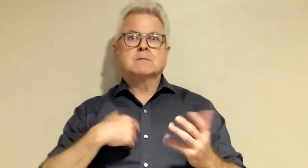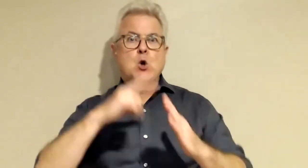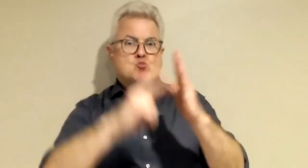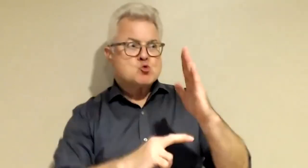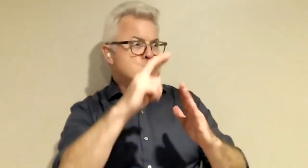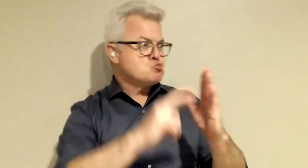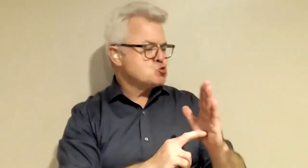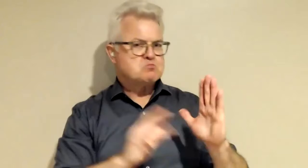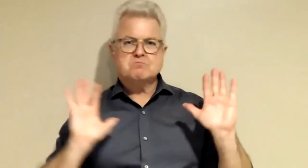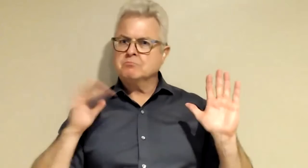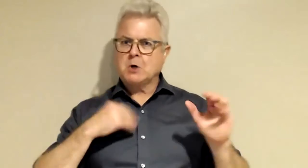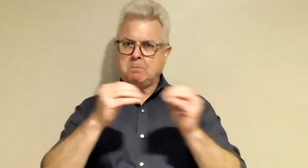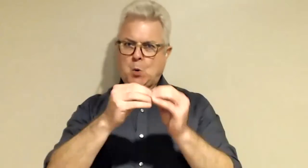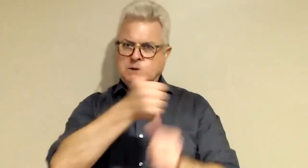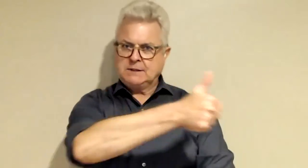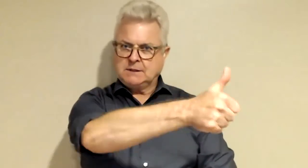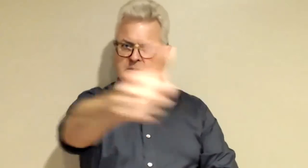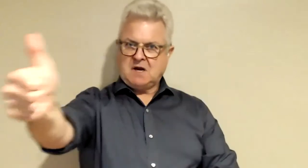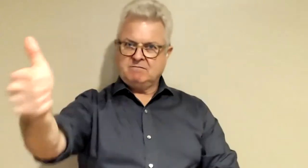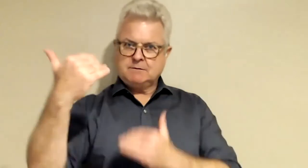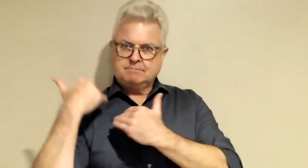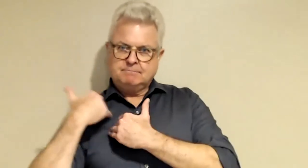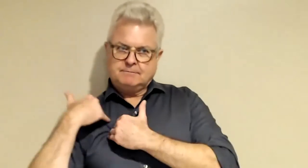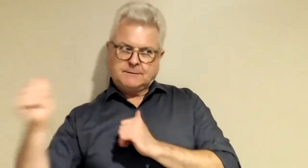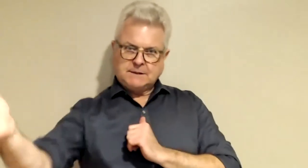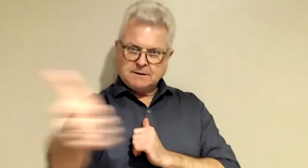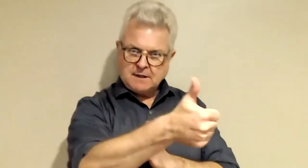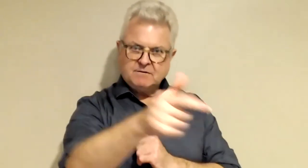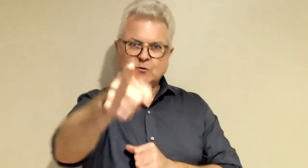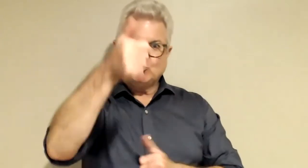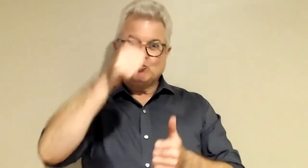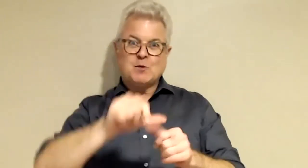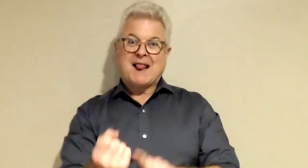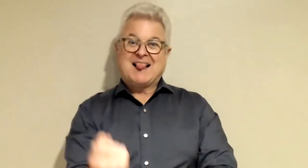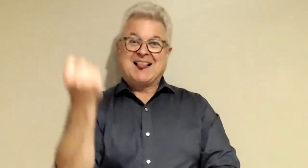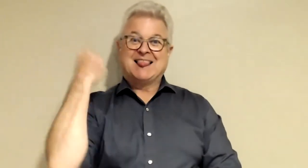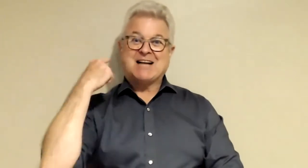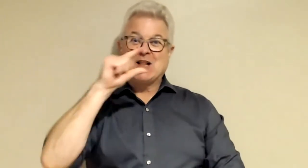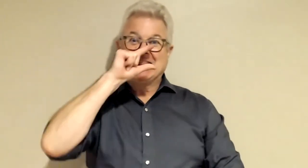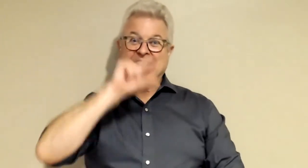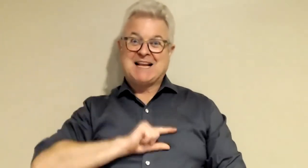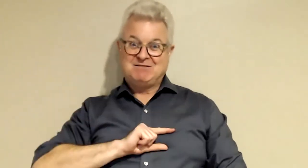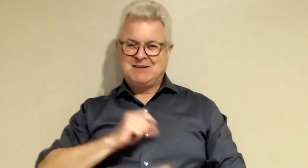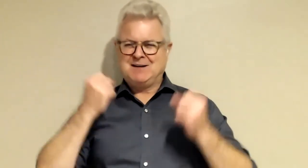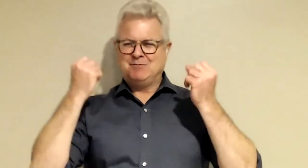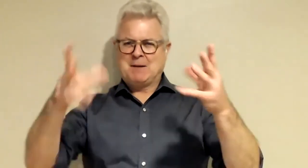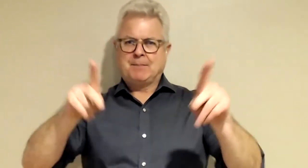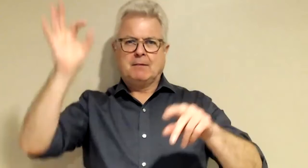holidays are among us. You know, we're not enforcing any rules. We want you to do this on your own